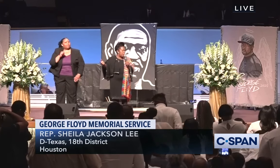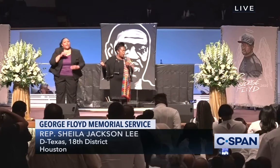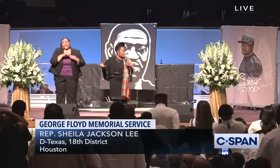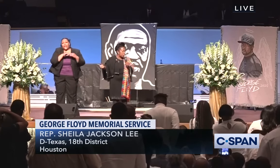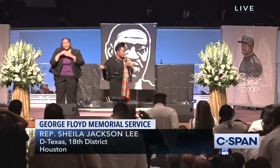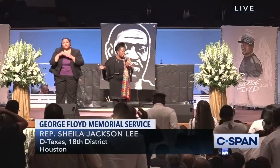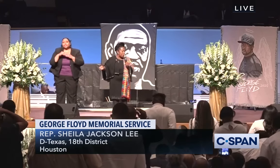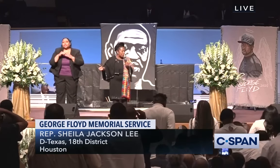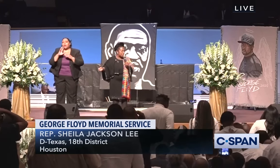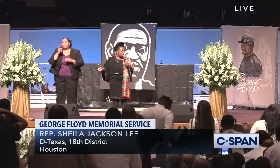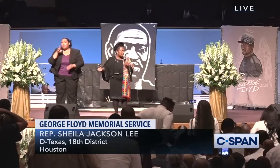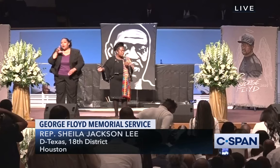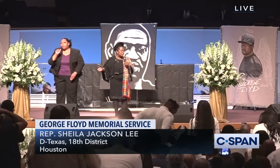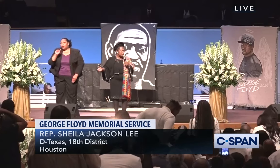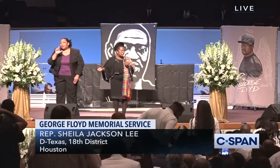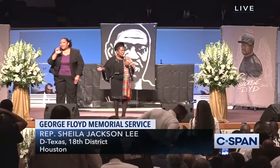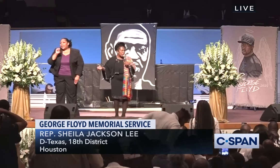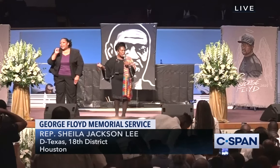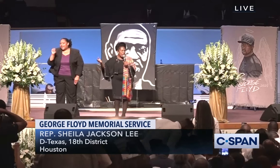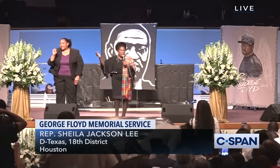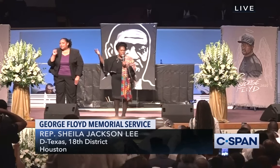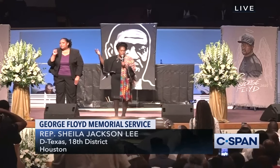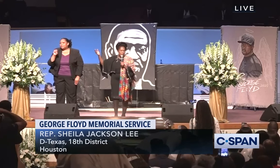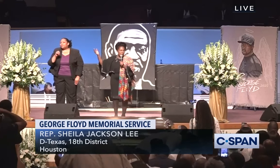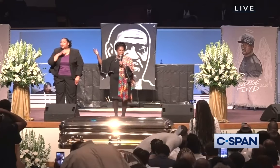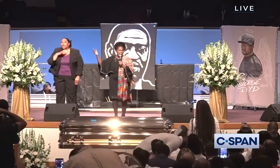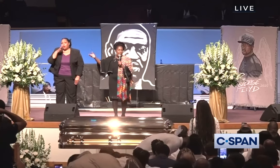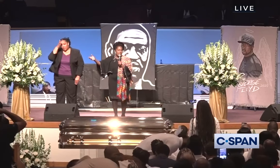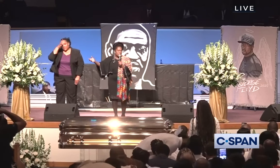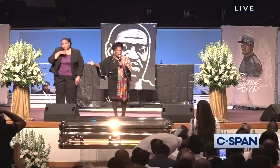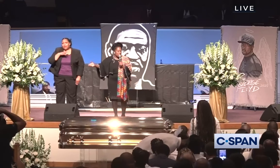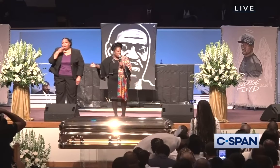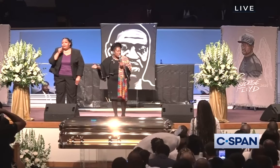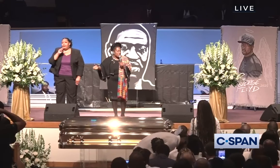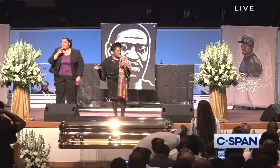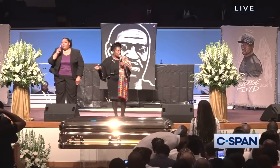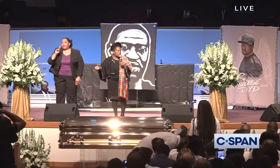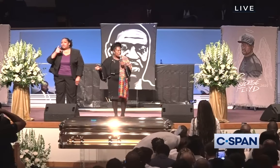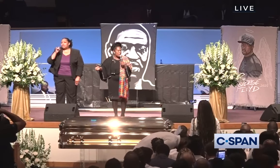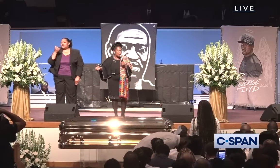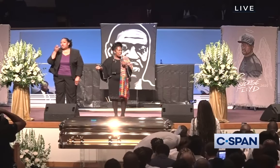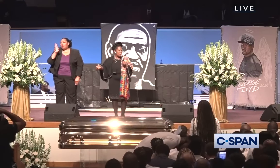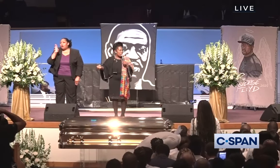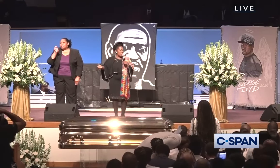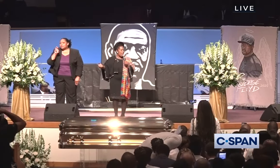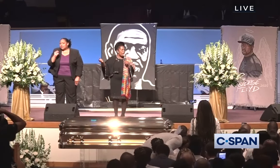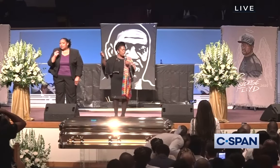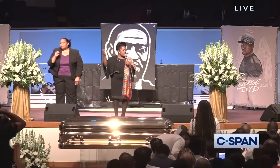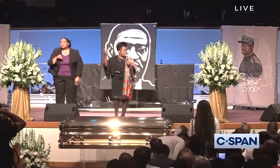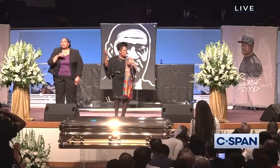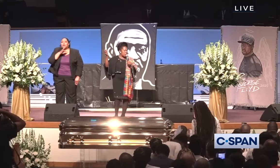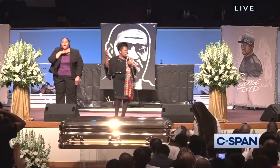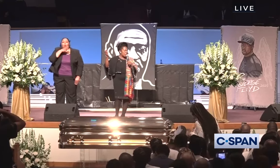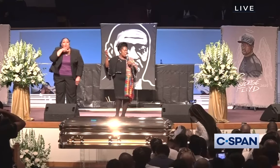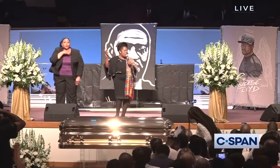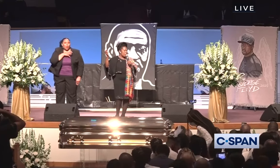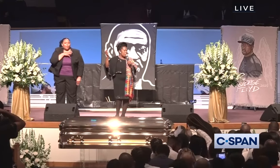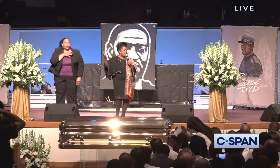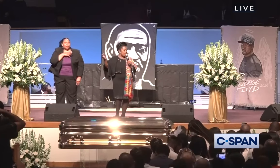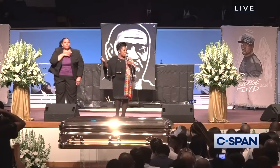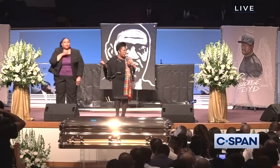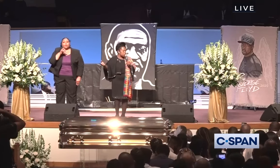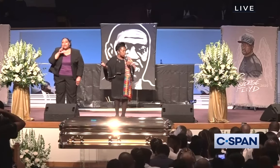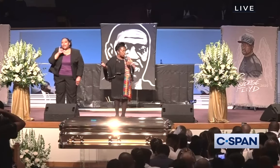leadership Barbara Lee, Congresswoman Hank Johnson, Congresswoman